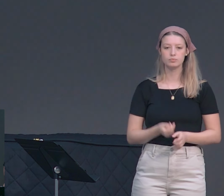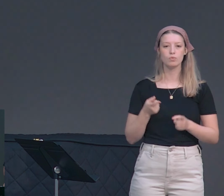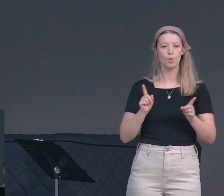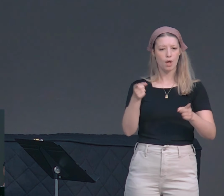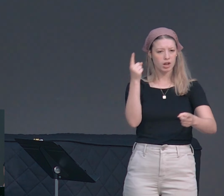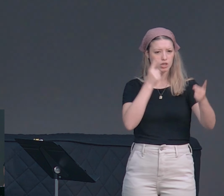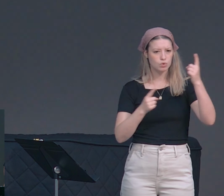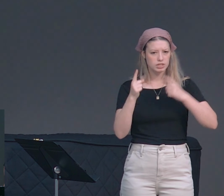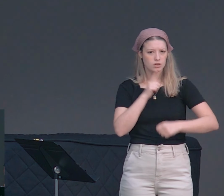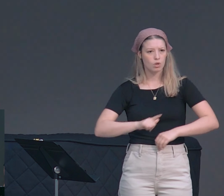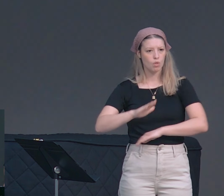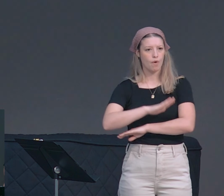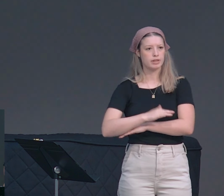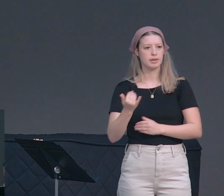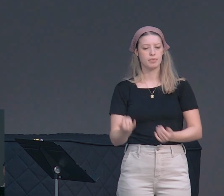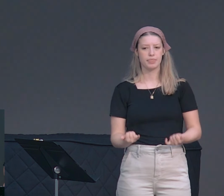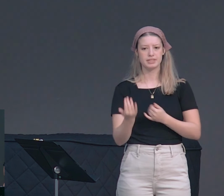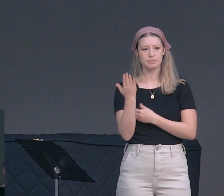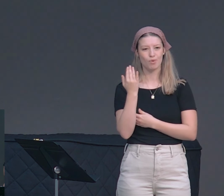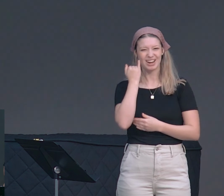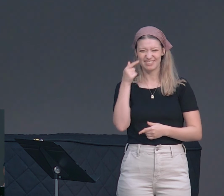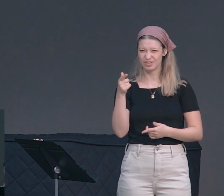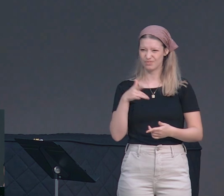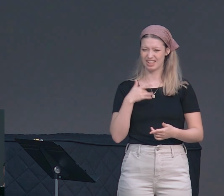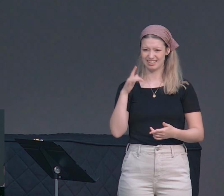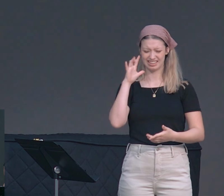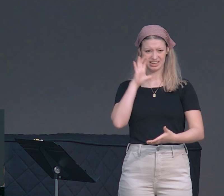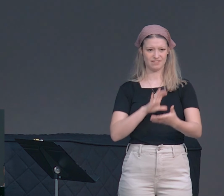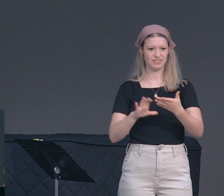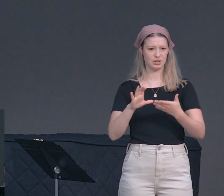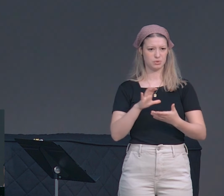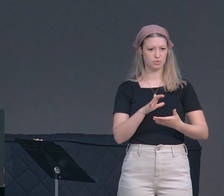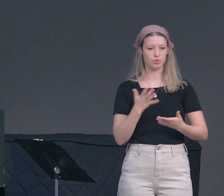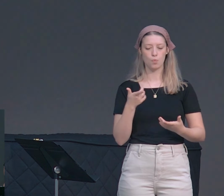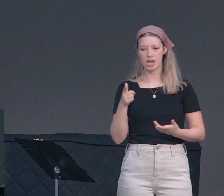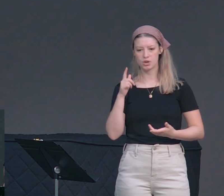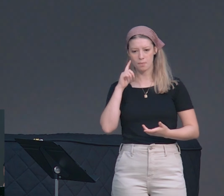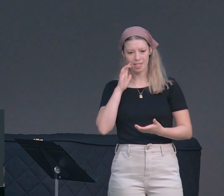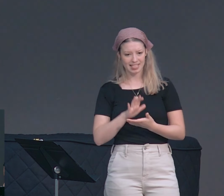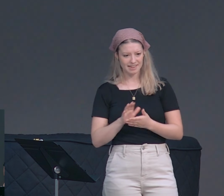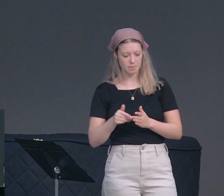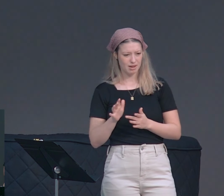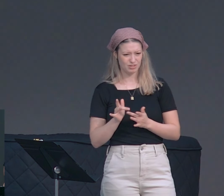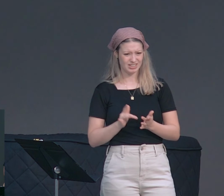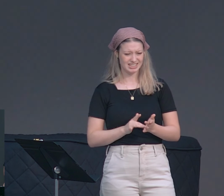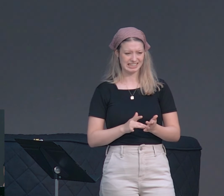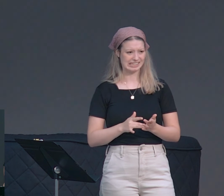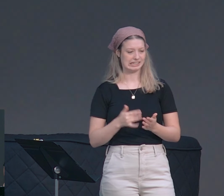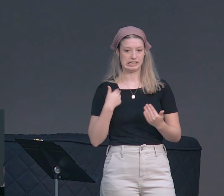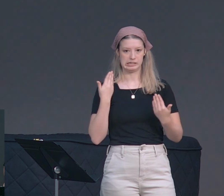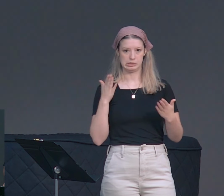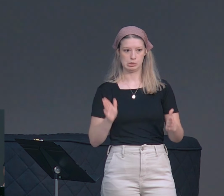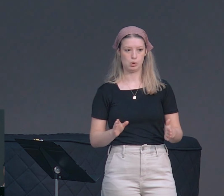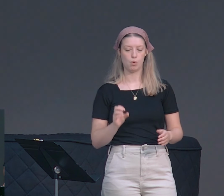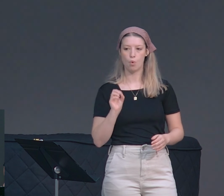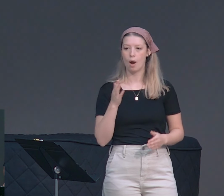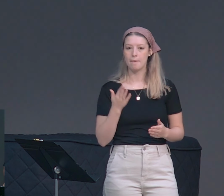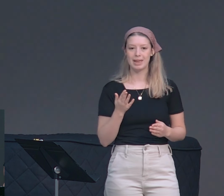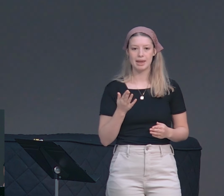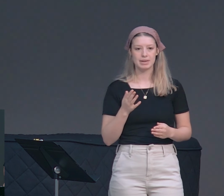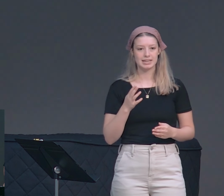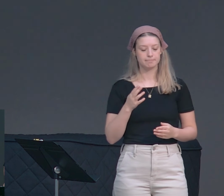morning, if you are confused about what you believe about Jesus, or if you are